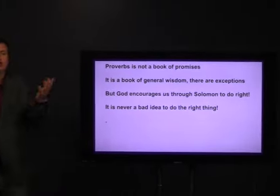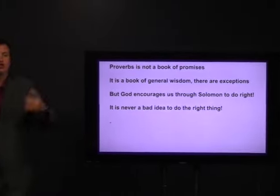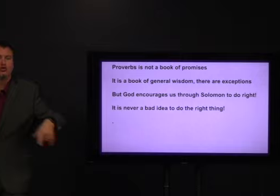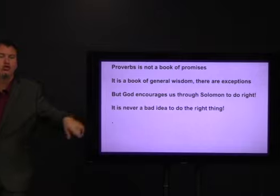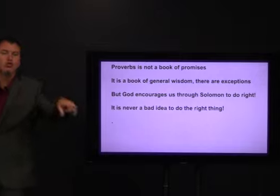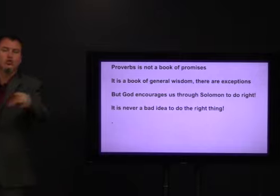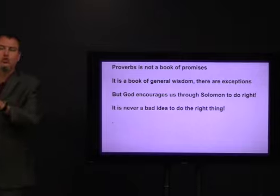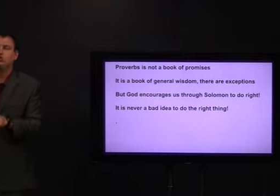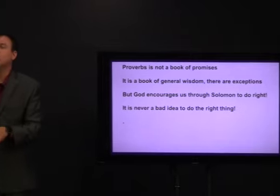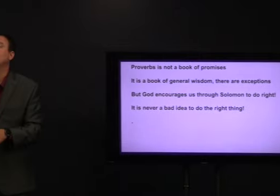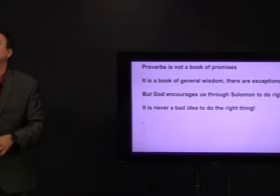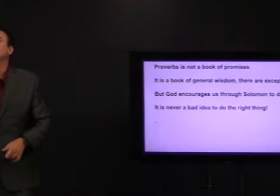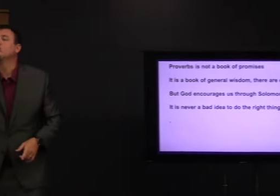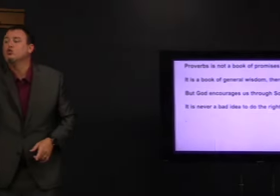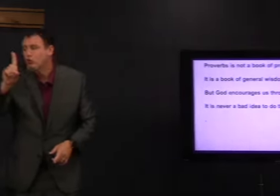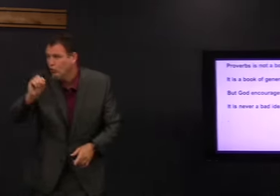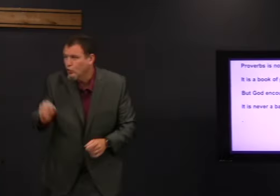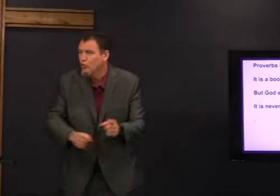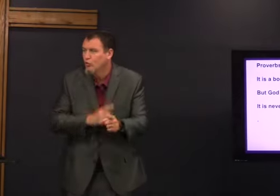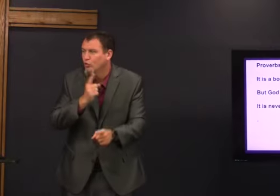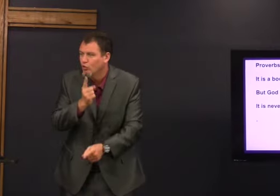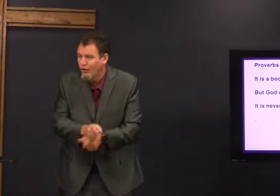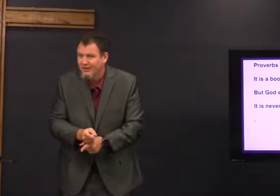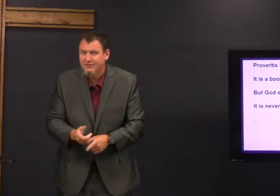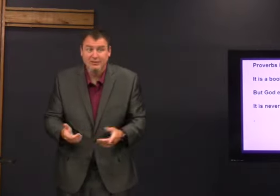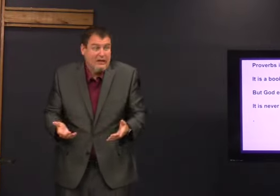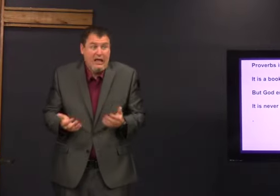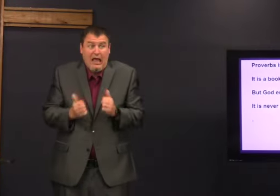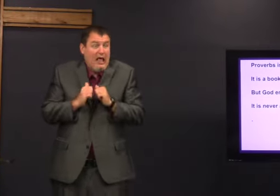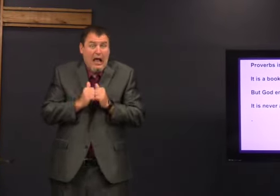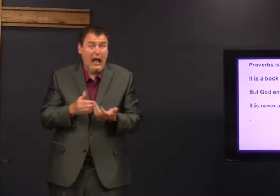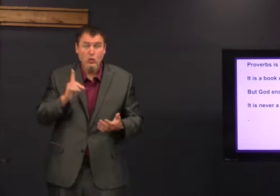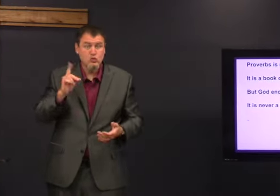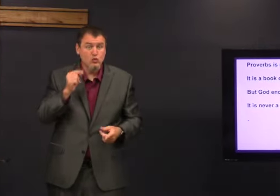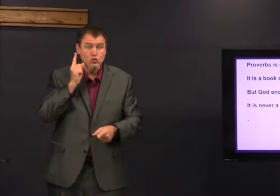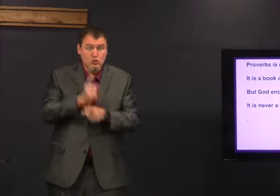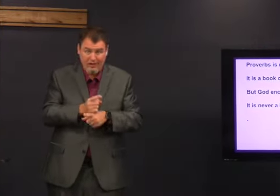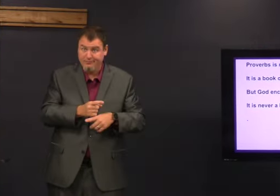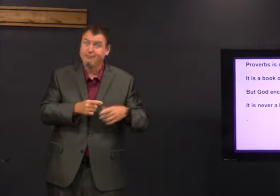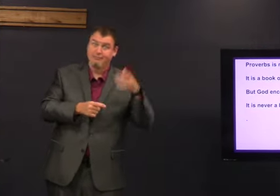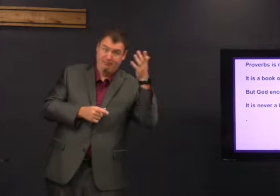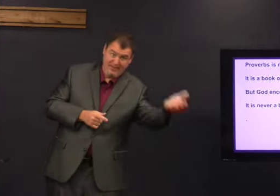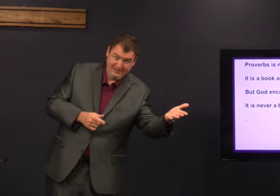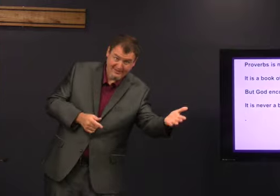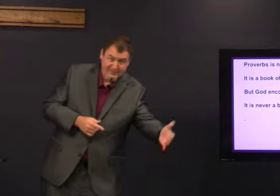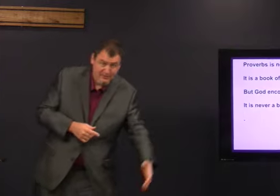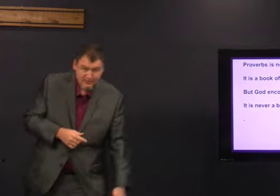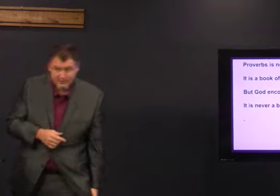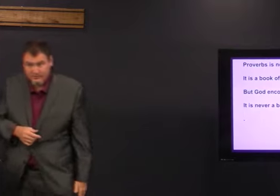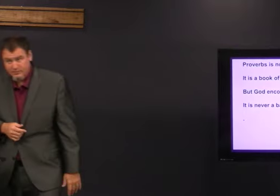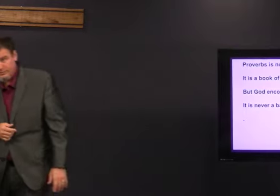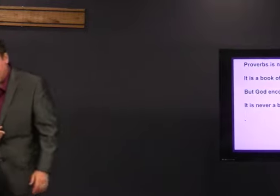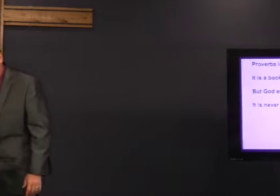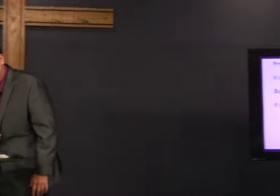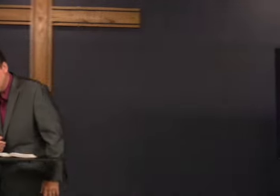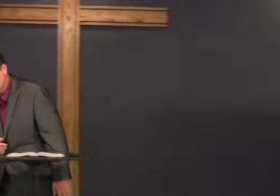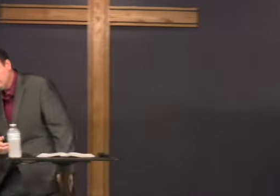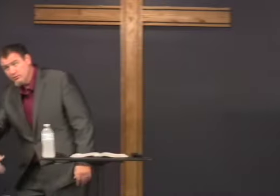So God encourages us to do the right thing. How do you do the right thing? Well,